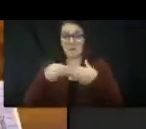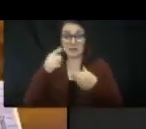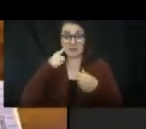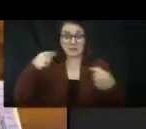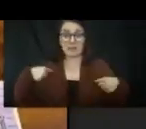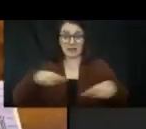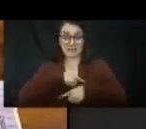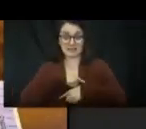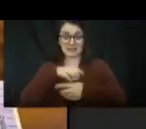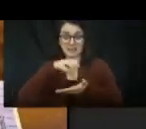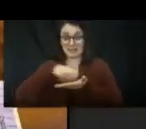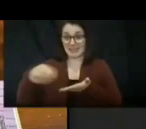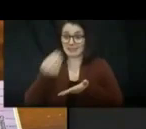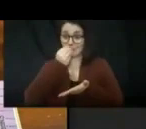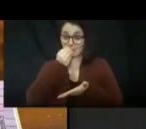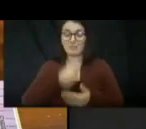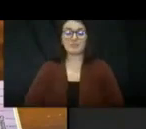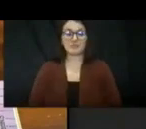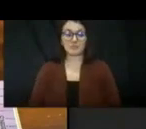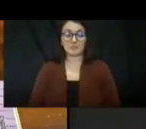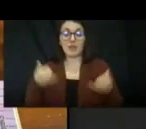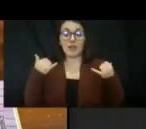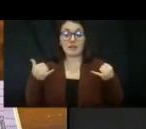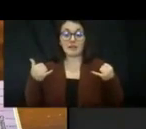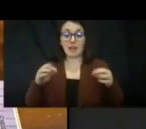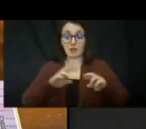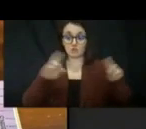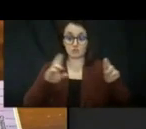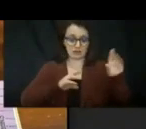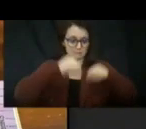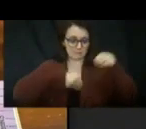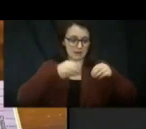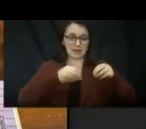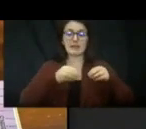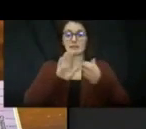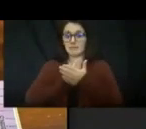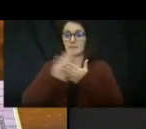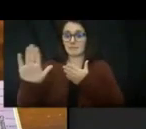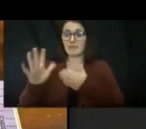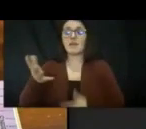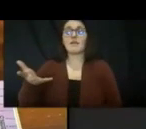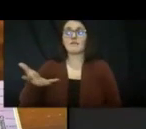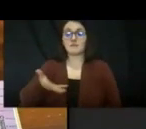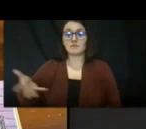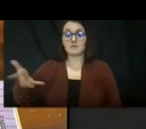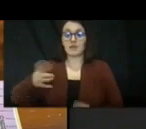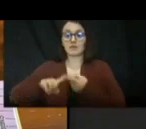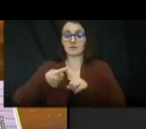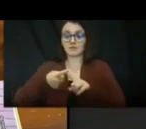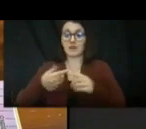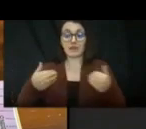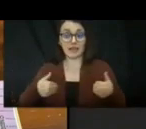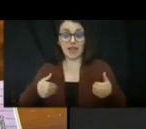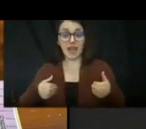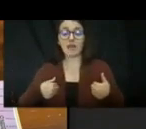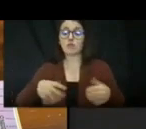Plastic planning. Everything is packed up and it's time to go. The 5 friends have all brought their own water bottles and